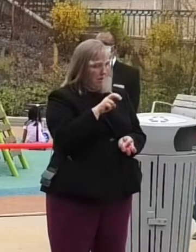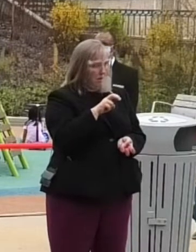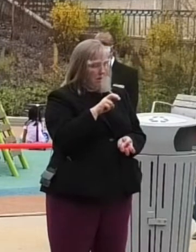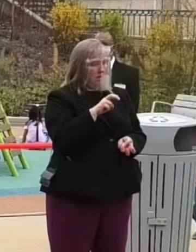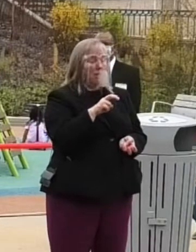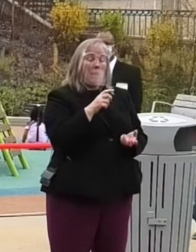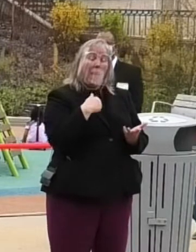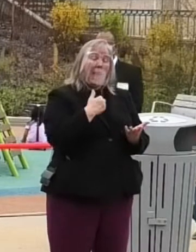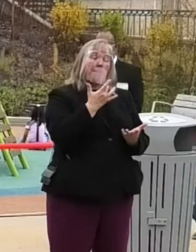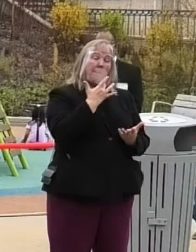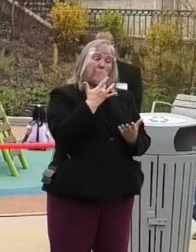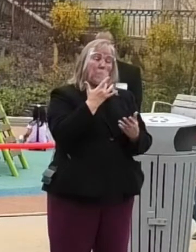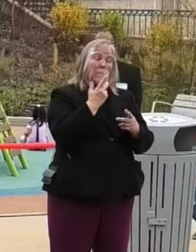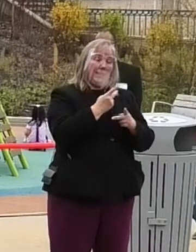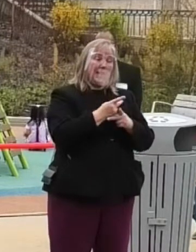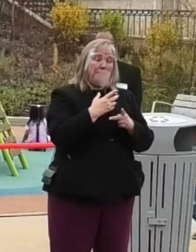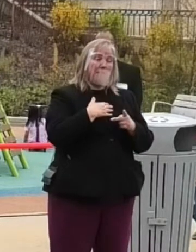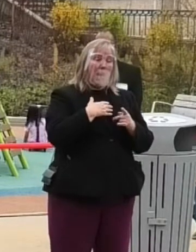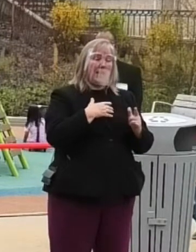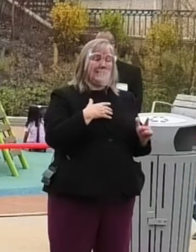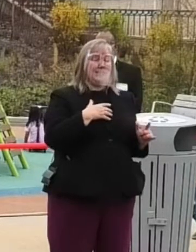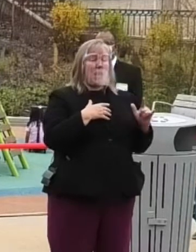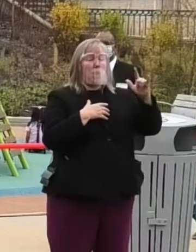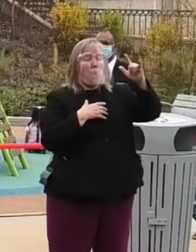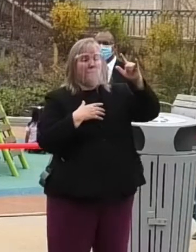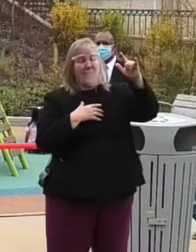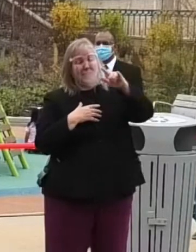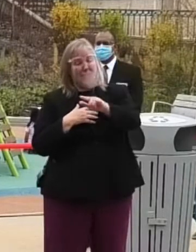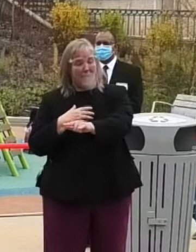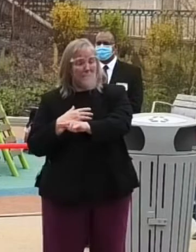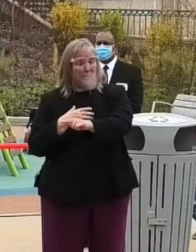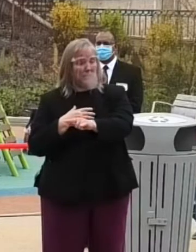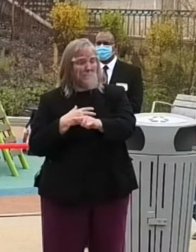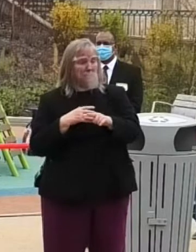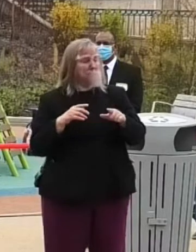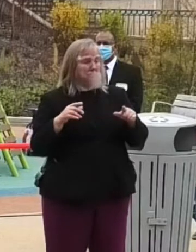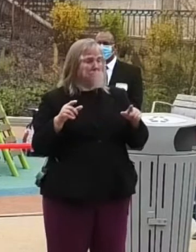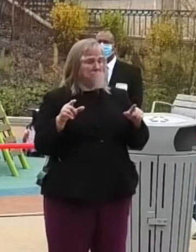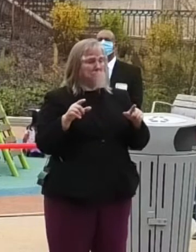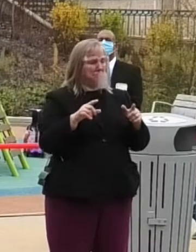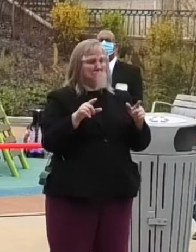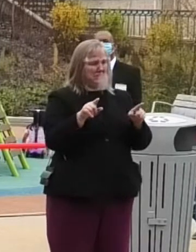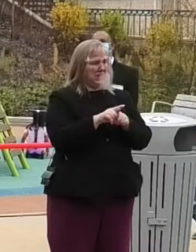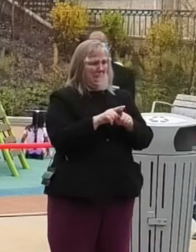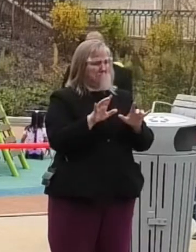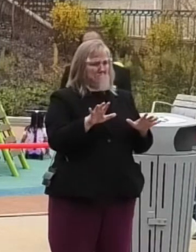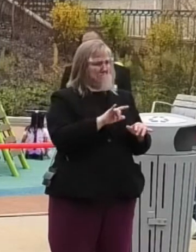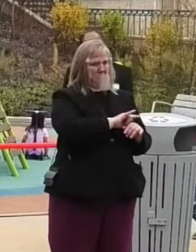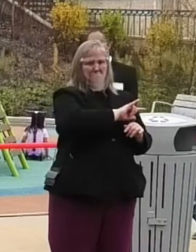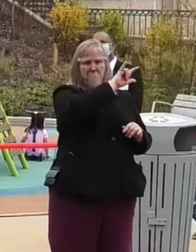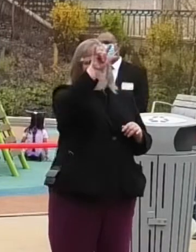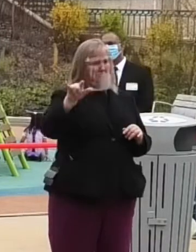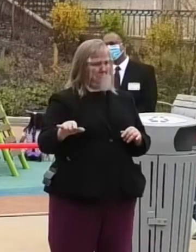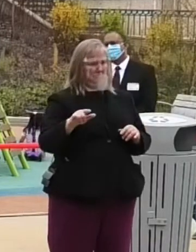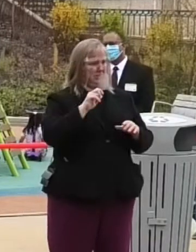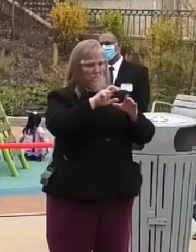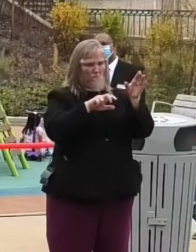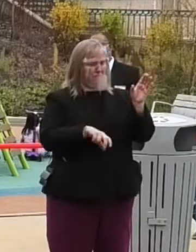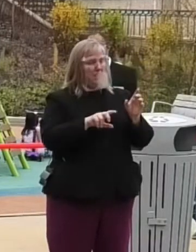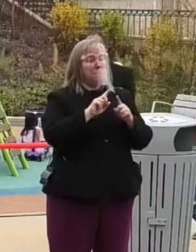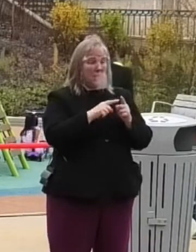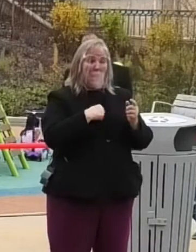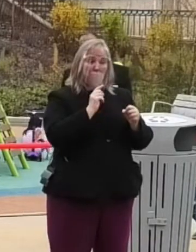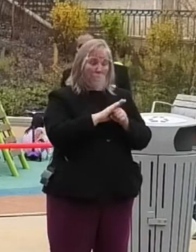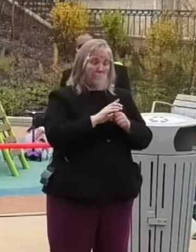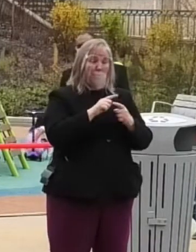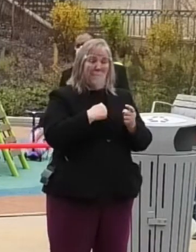Now, I prefer to keep my takeoff and landings, you know, at the same count. But I promise you this, when I'm